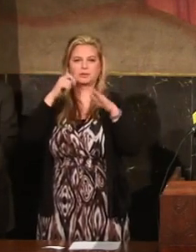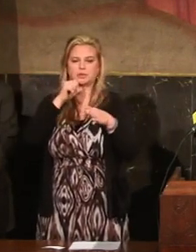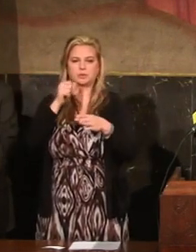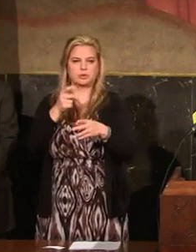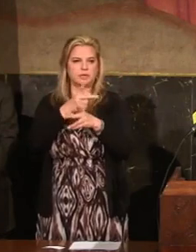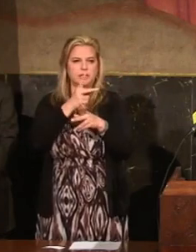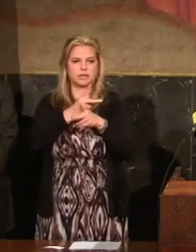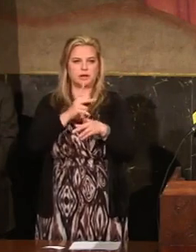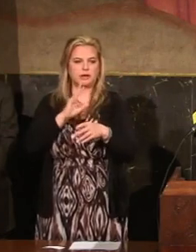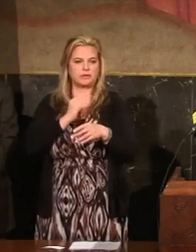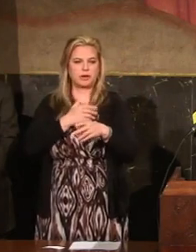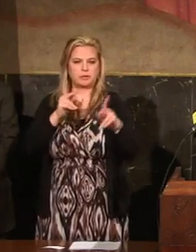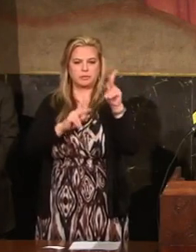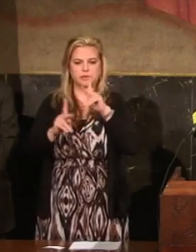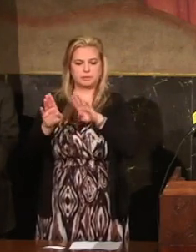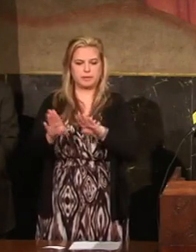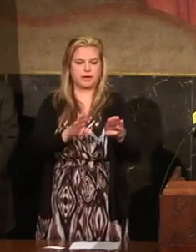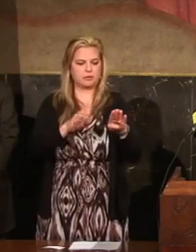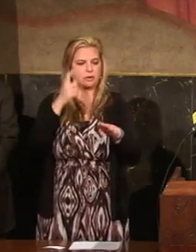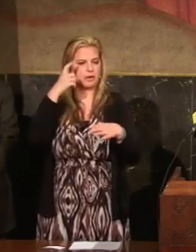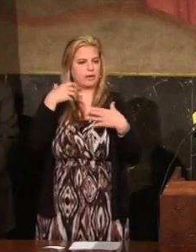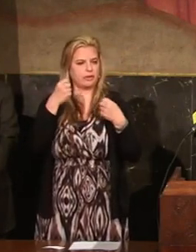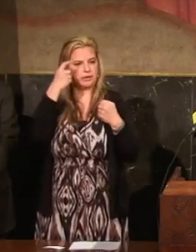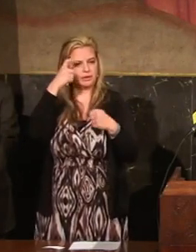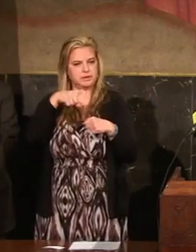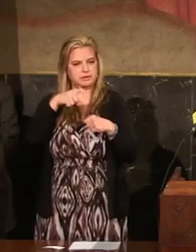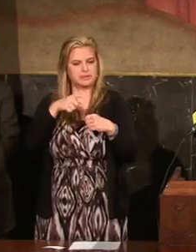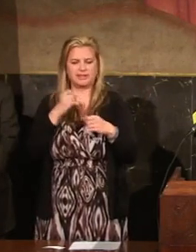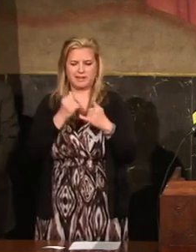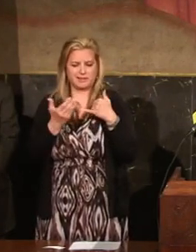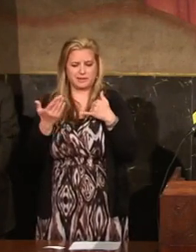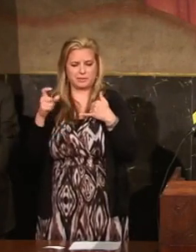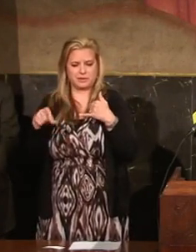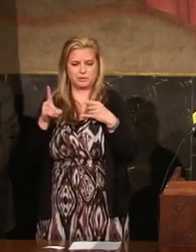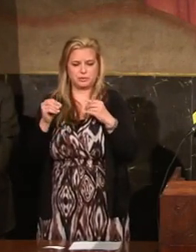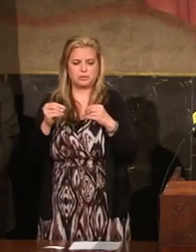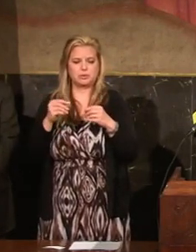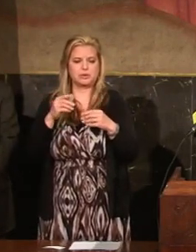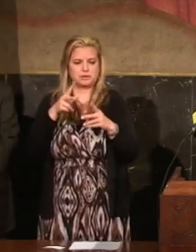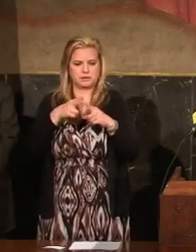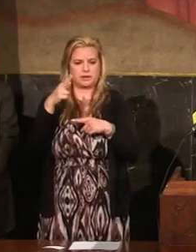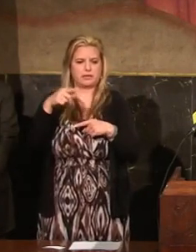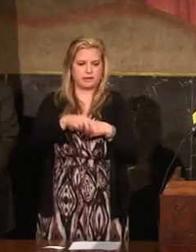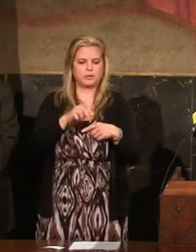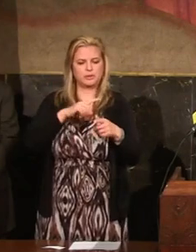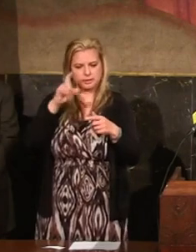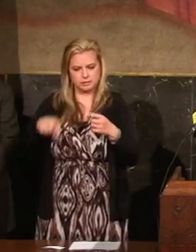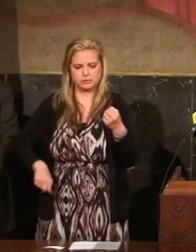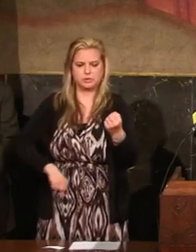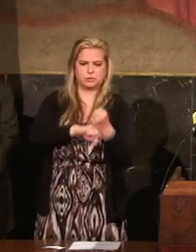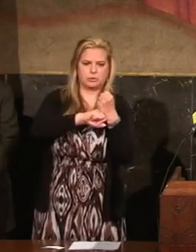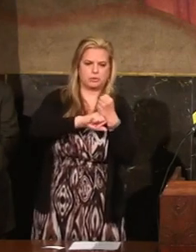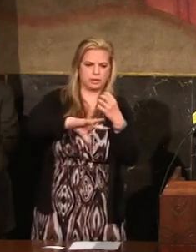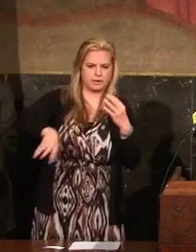the last thing we should be doing right now is cutting behavioral health services. We need to be augmenting them.